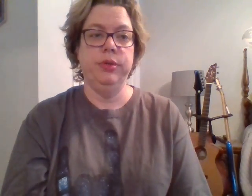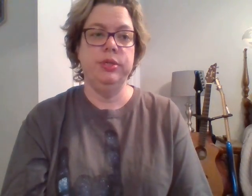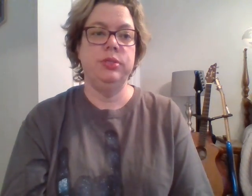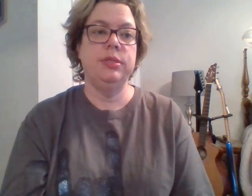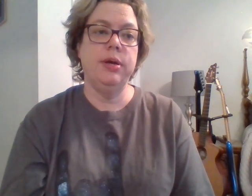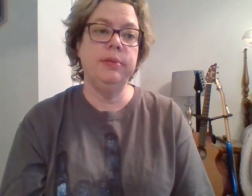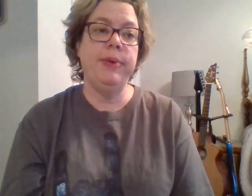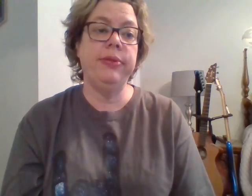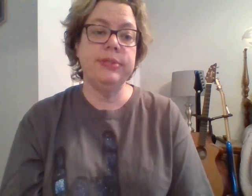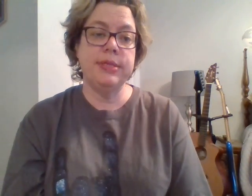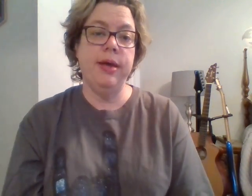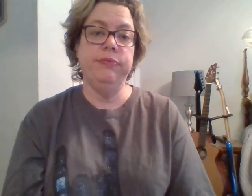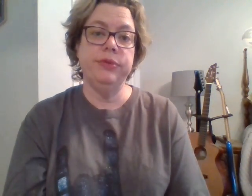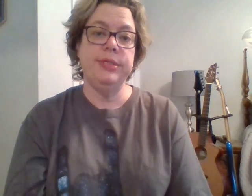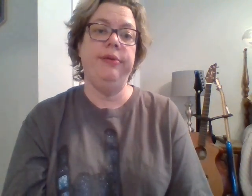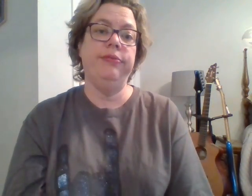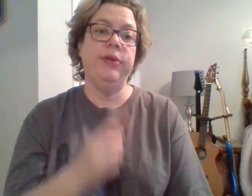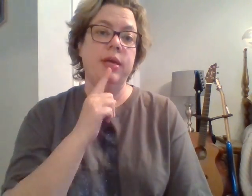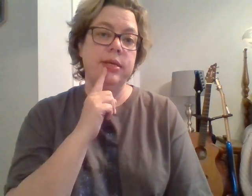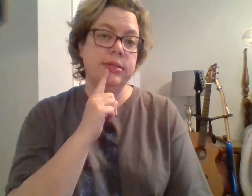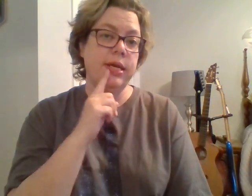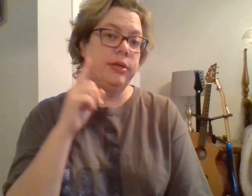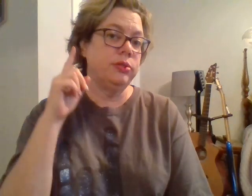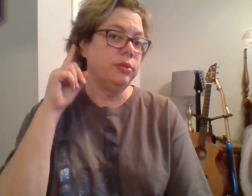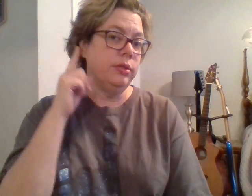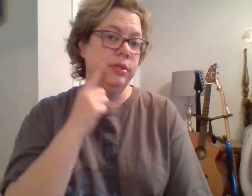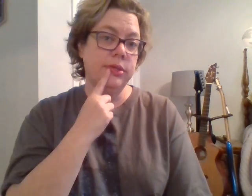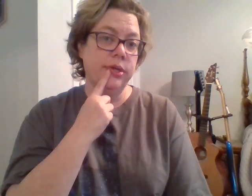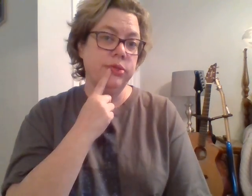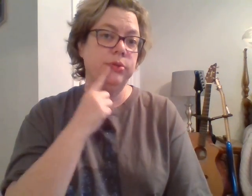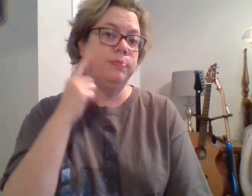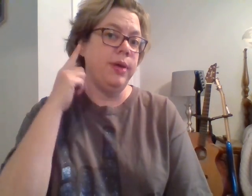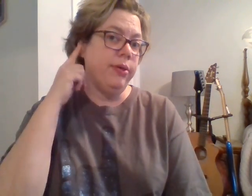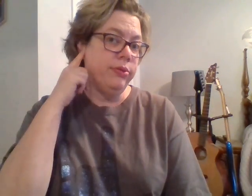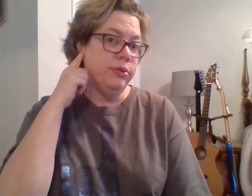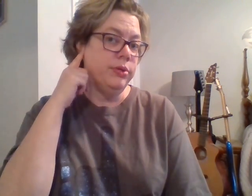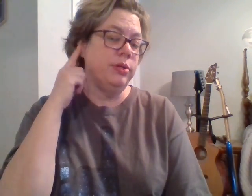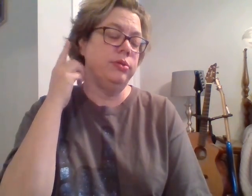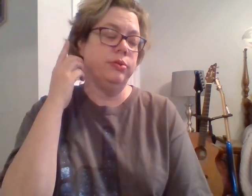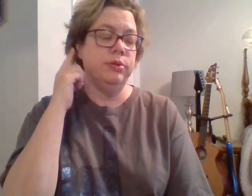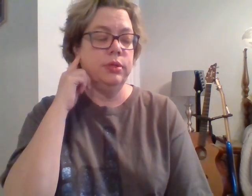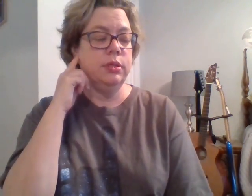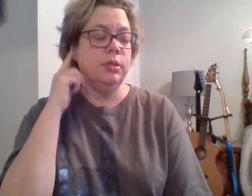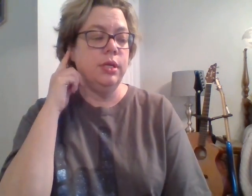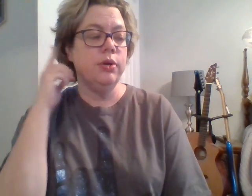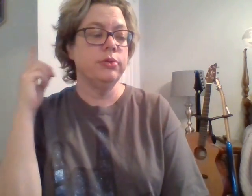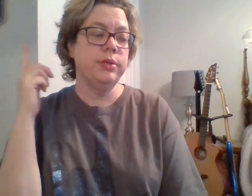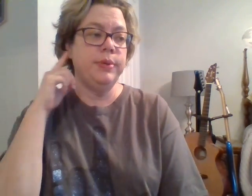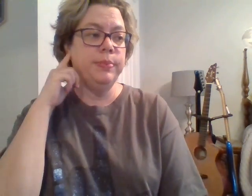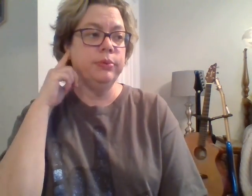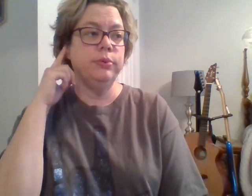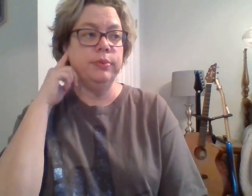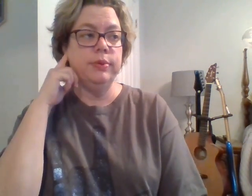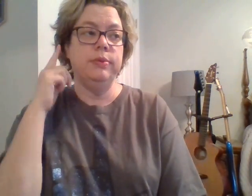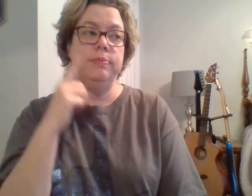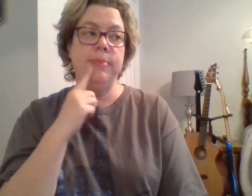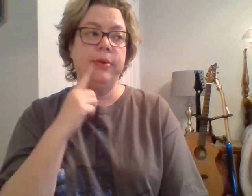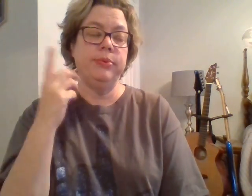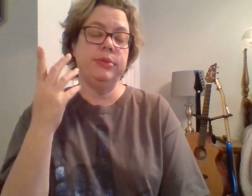and she talked about the sign for deaf. It's actually you touch your mouth and you touch your ear. Some people do it backwards. I've